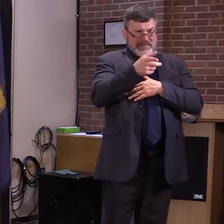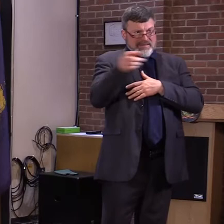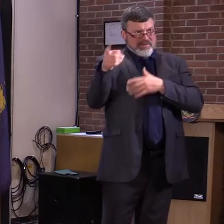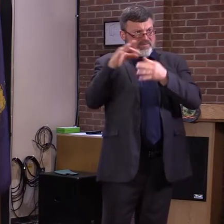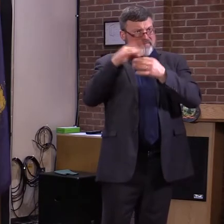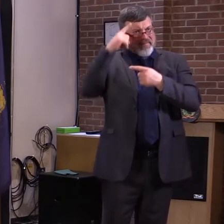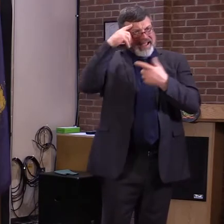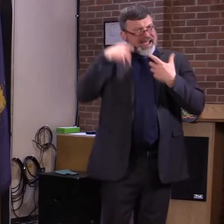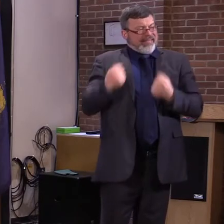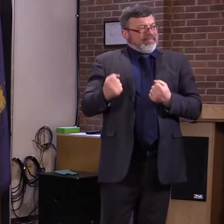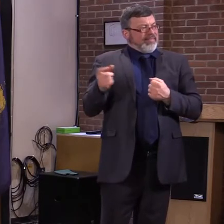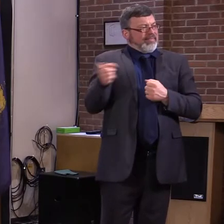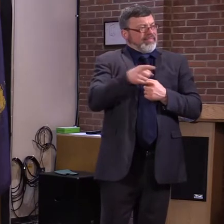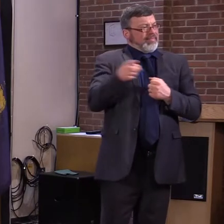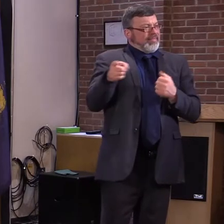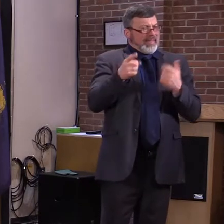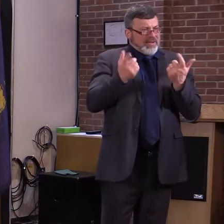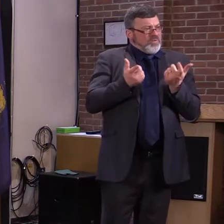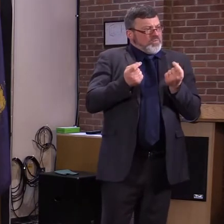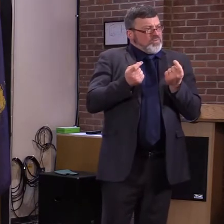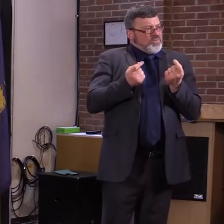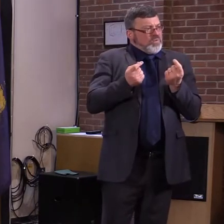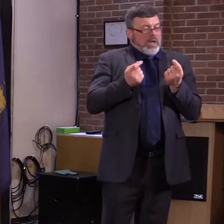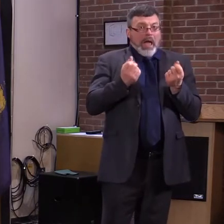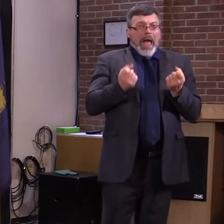forefront? You know, just how many people are affected?